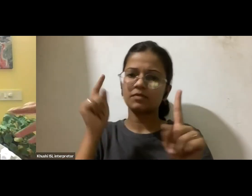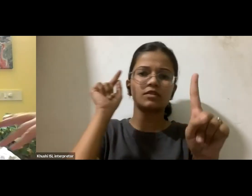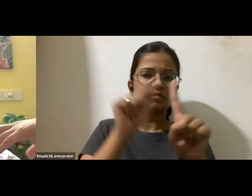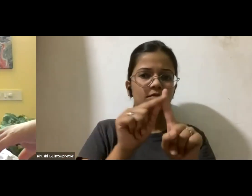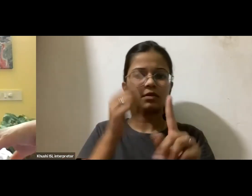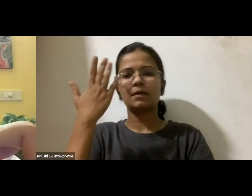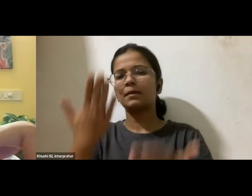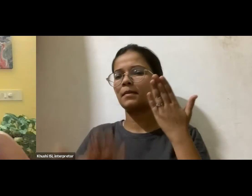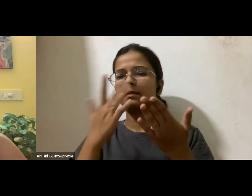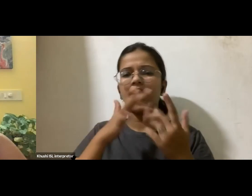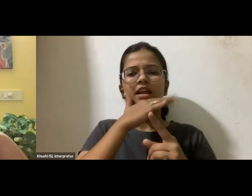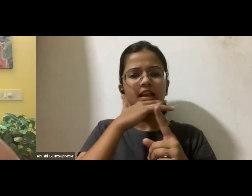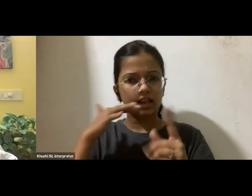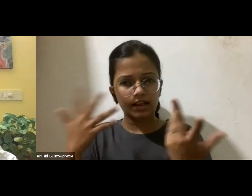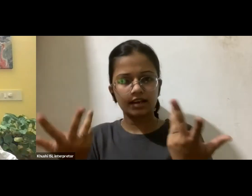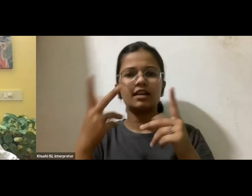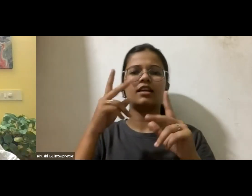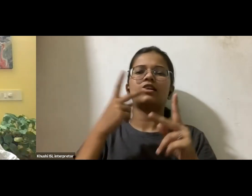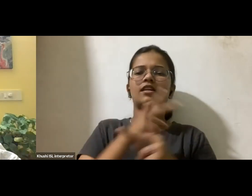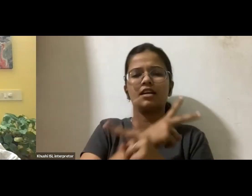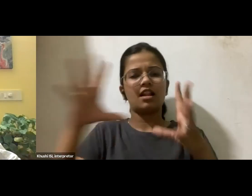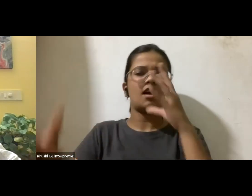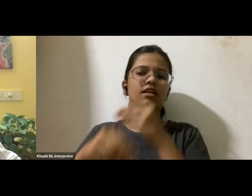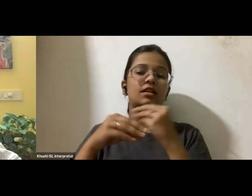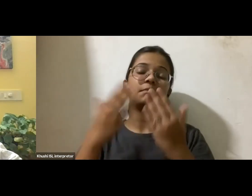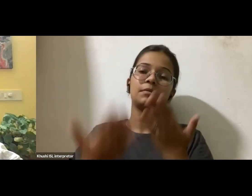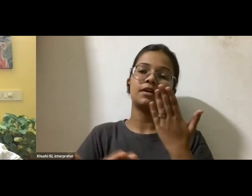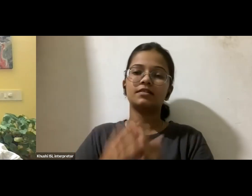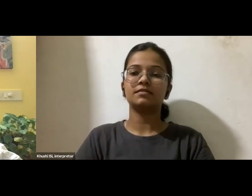onwards, colors and these kind of embellishments were definitely in use.